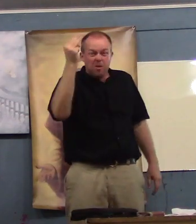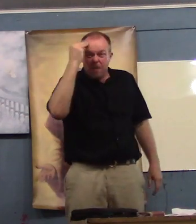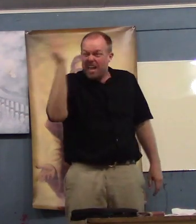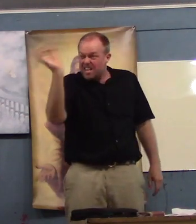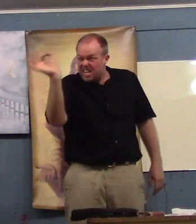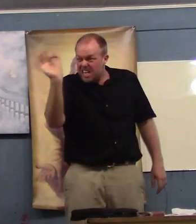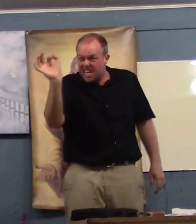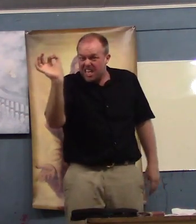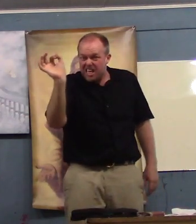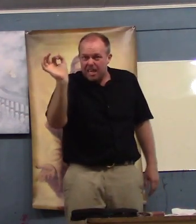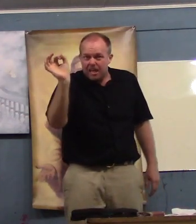just thinking sin,